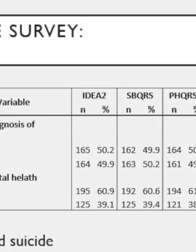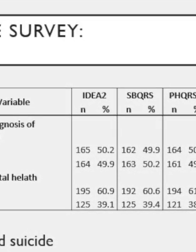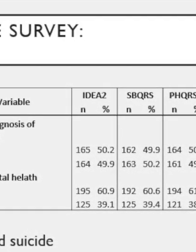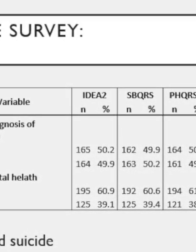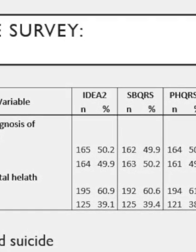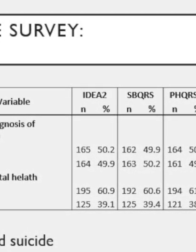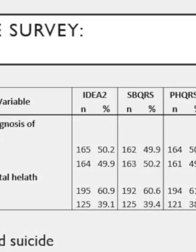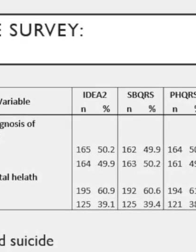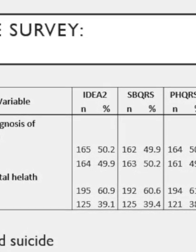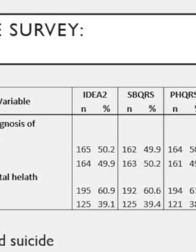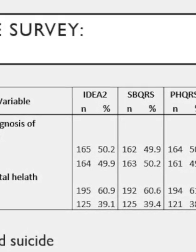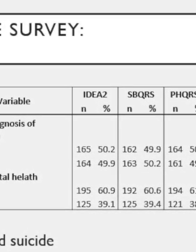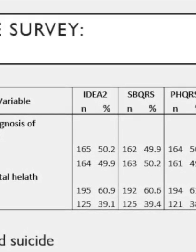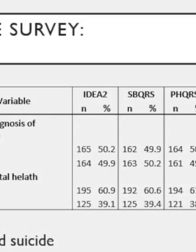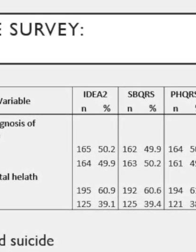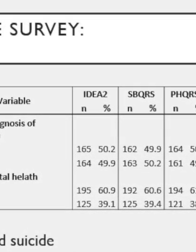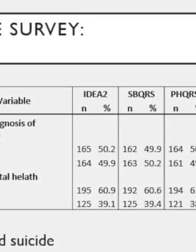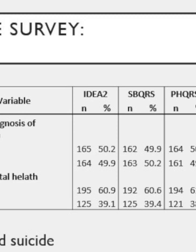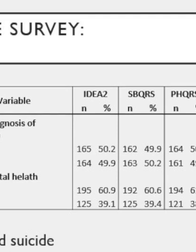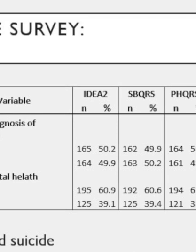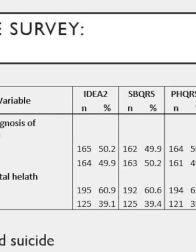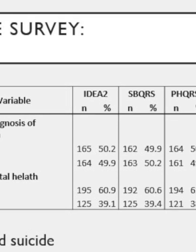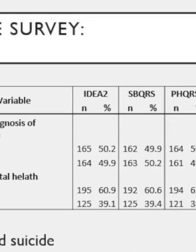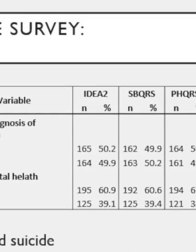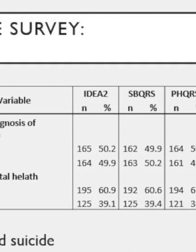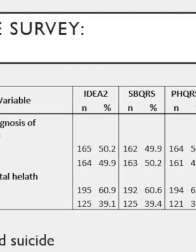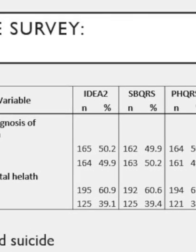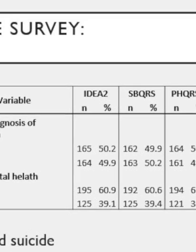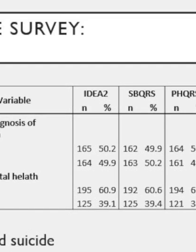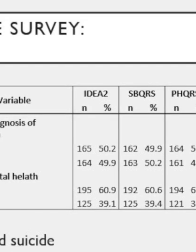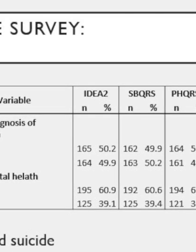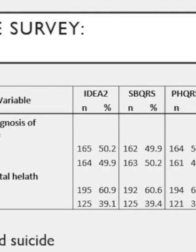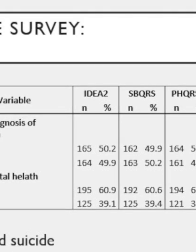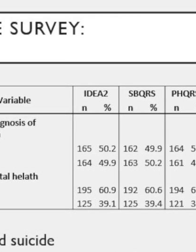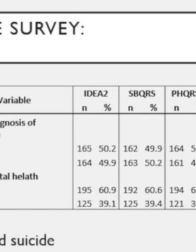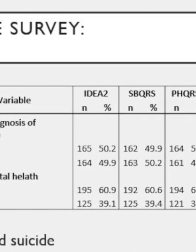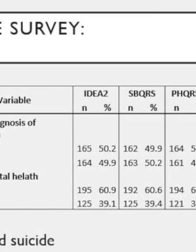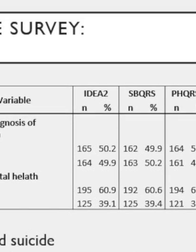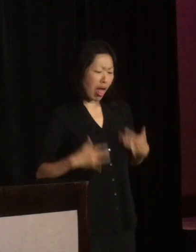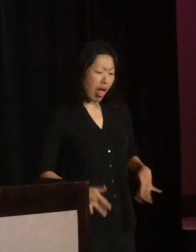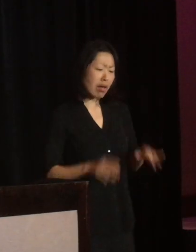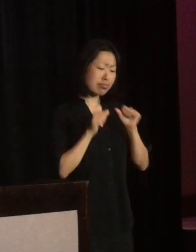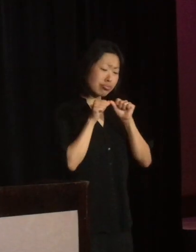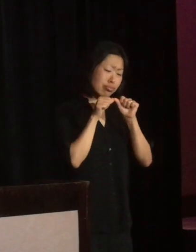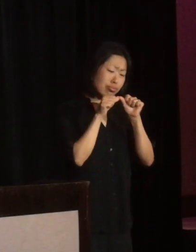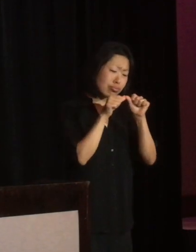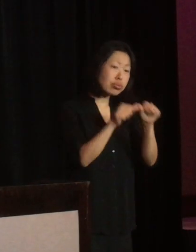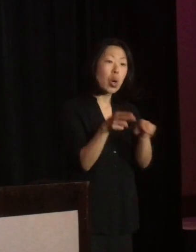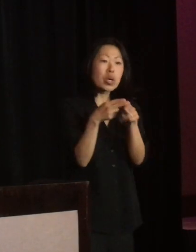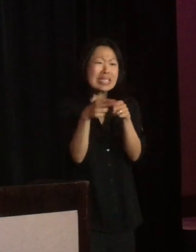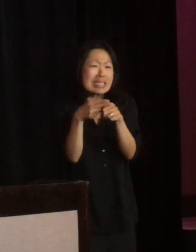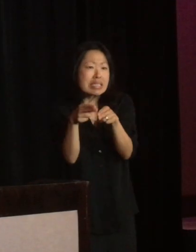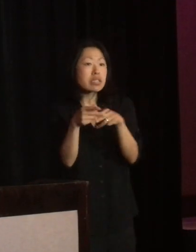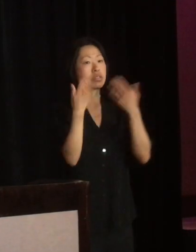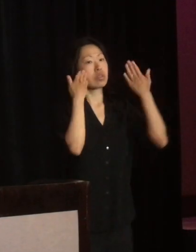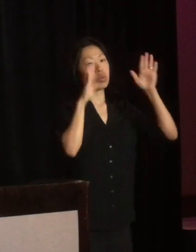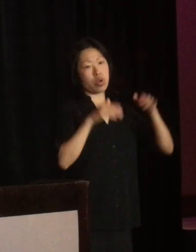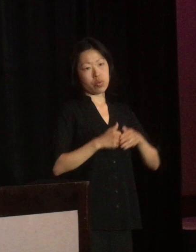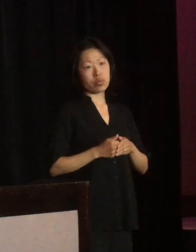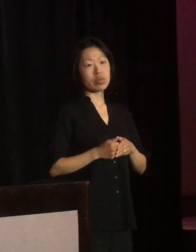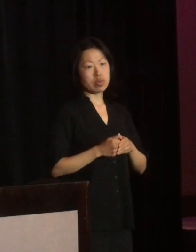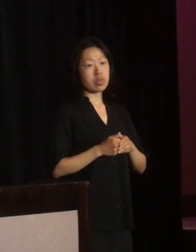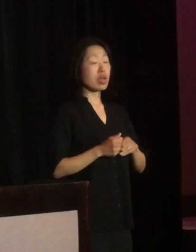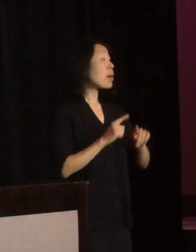but major depression or persistent depressive disorder or short-term, we don't know. But compared to only